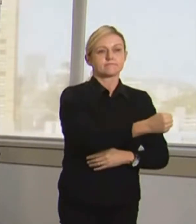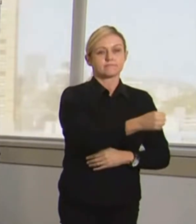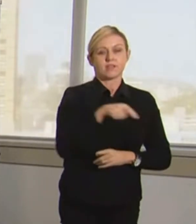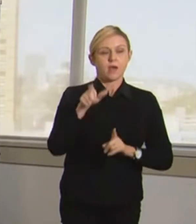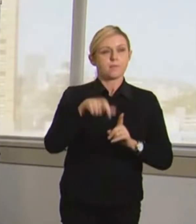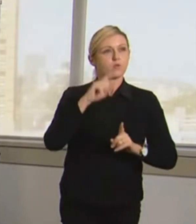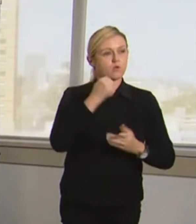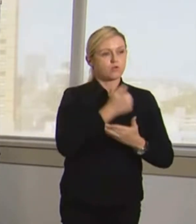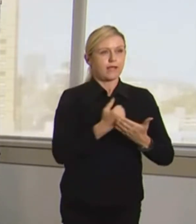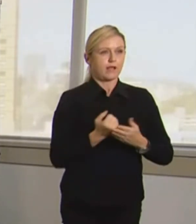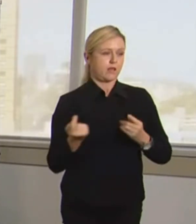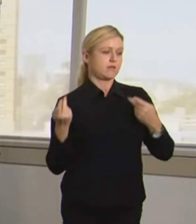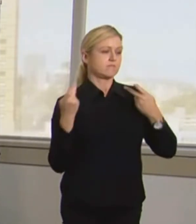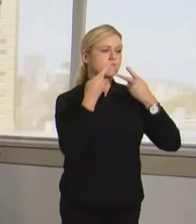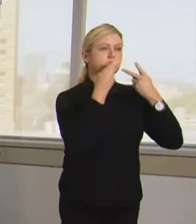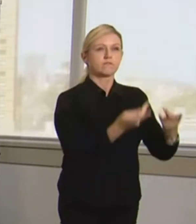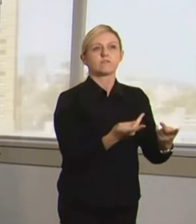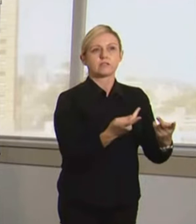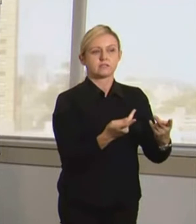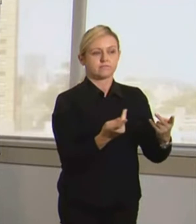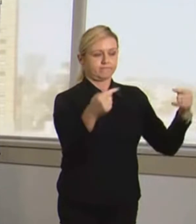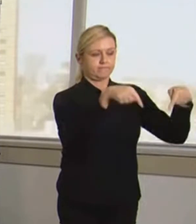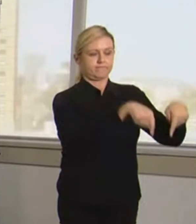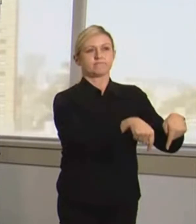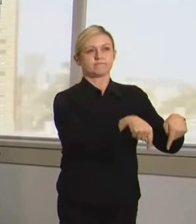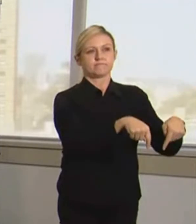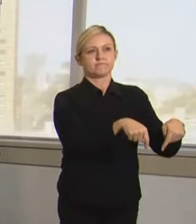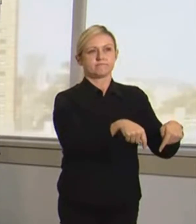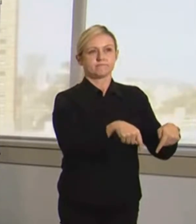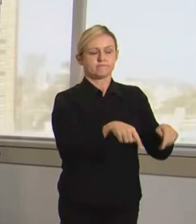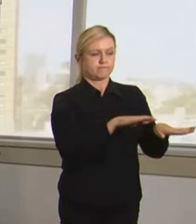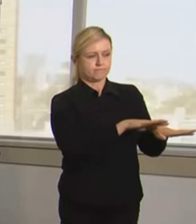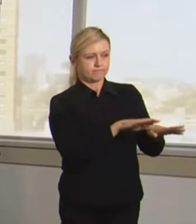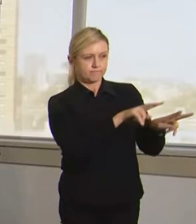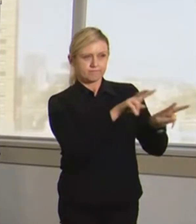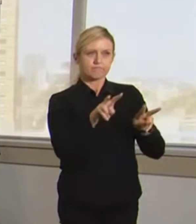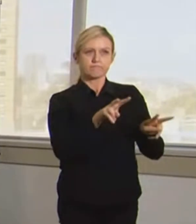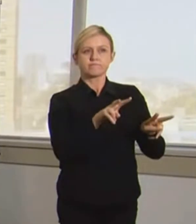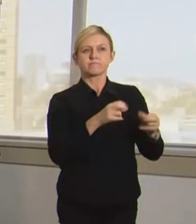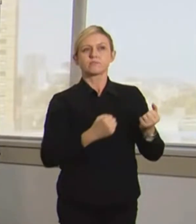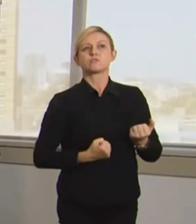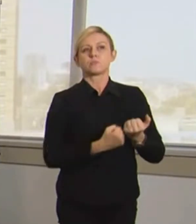will be regularly on site to just really to support